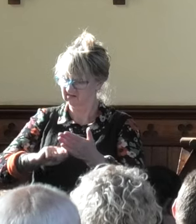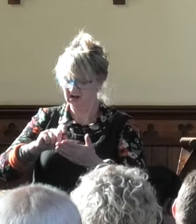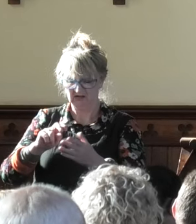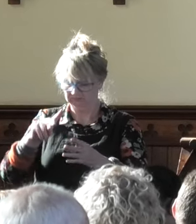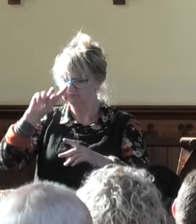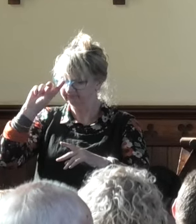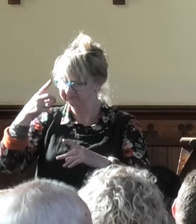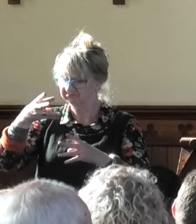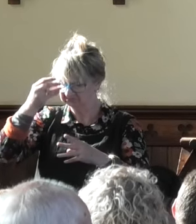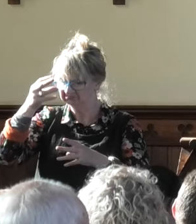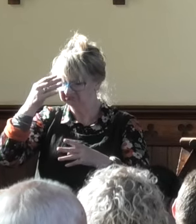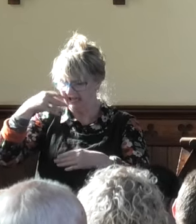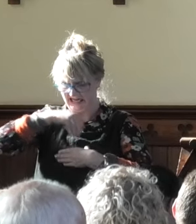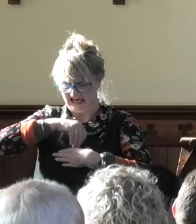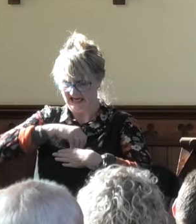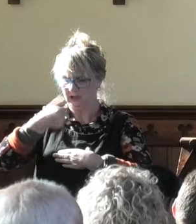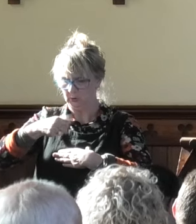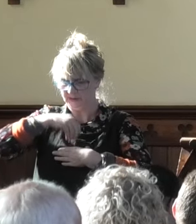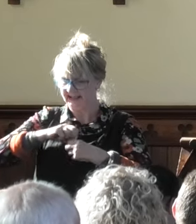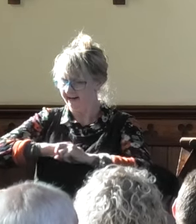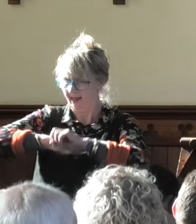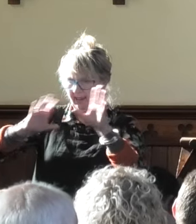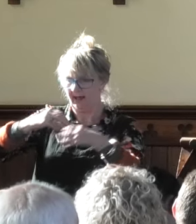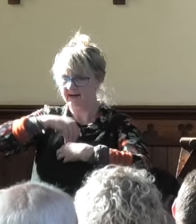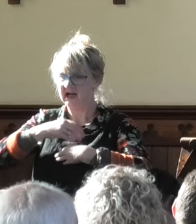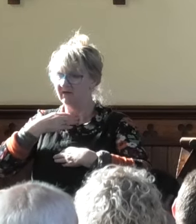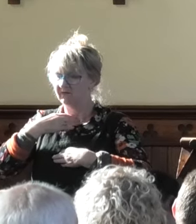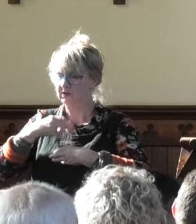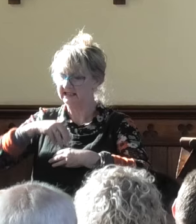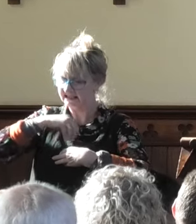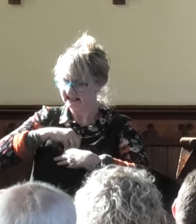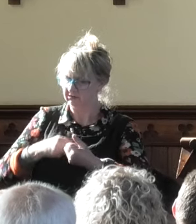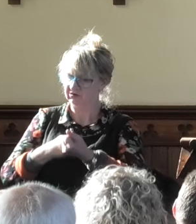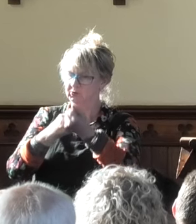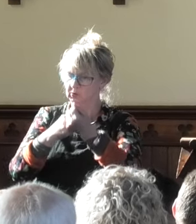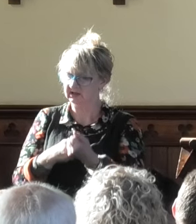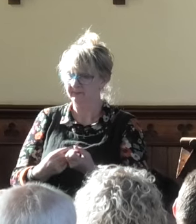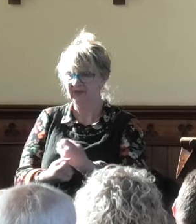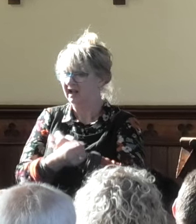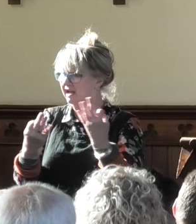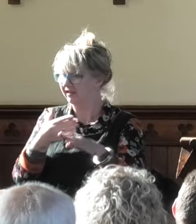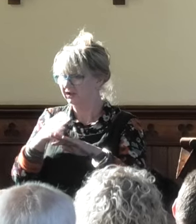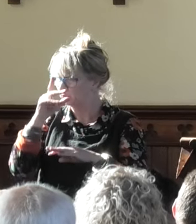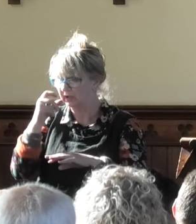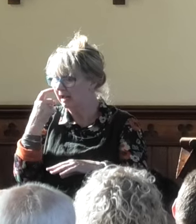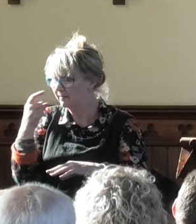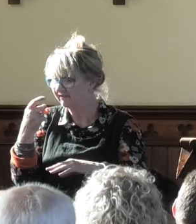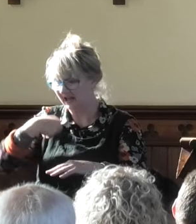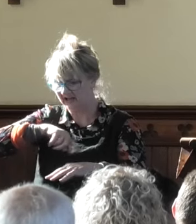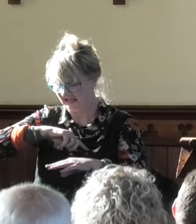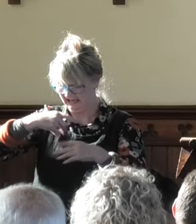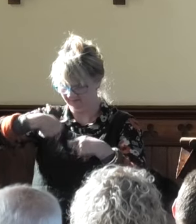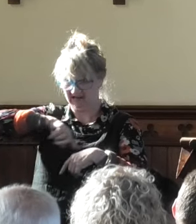to find inner light, inner goodness, inner voice, or inner resources. Nothing new can be found inside of